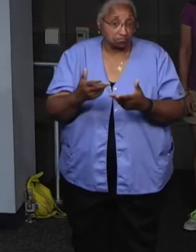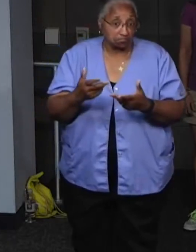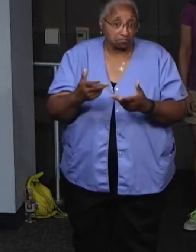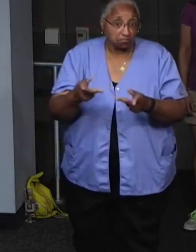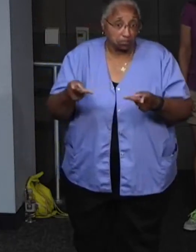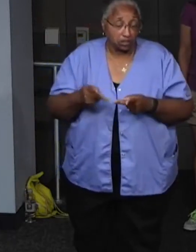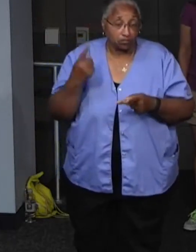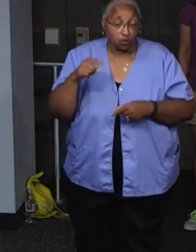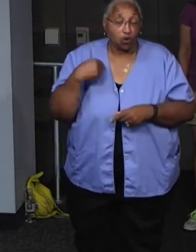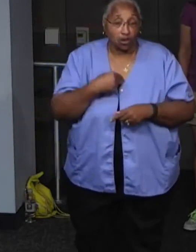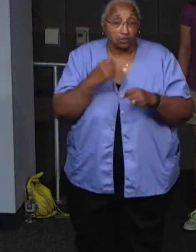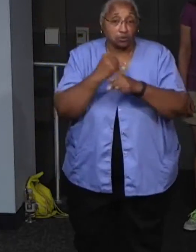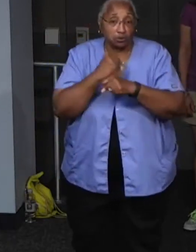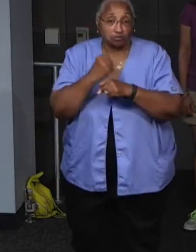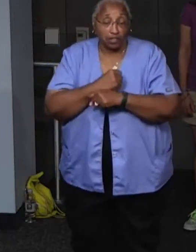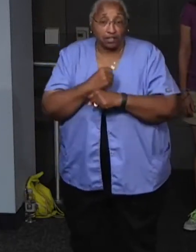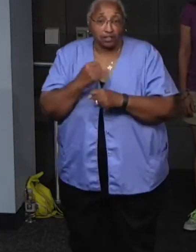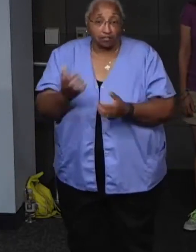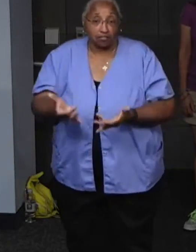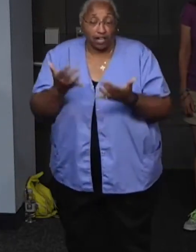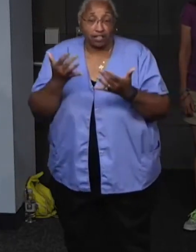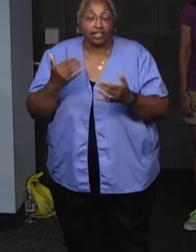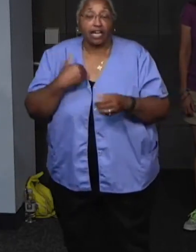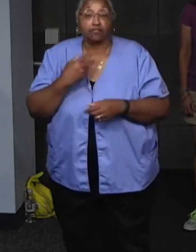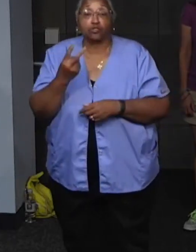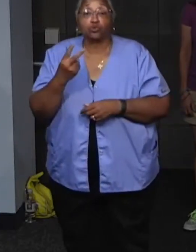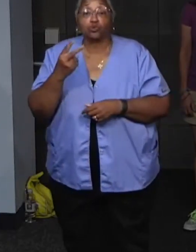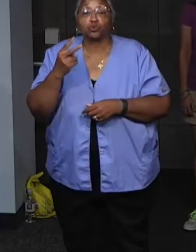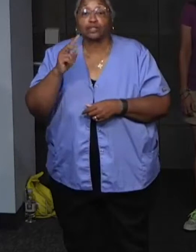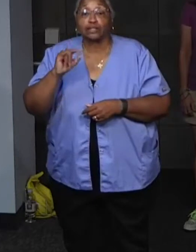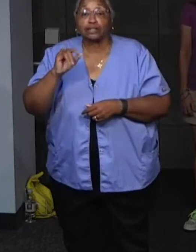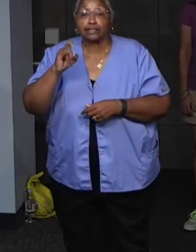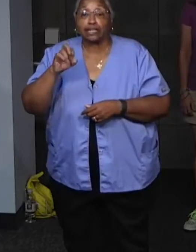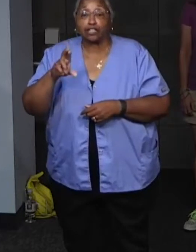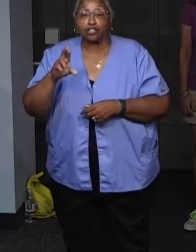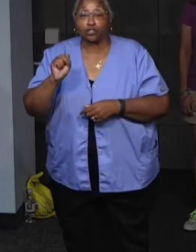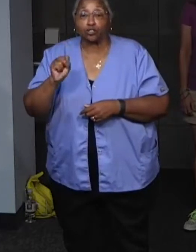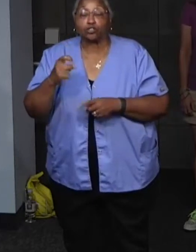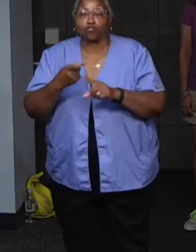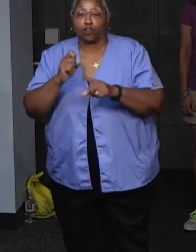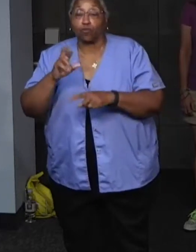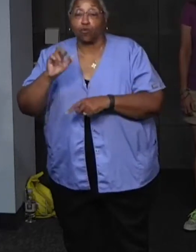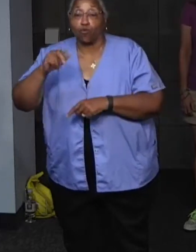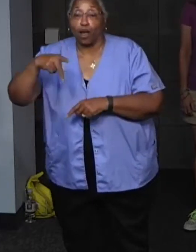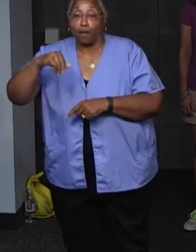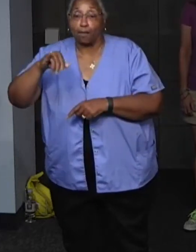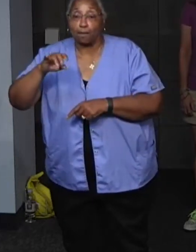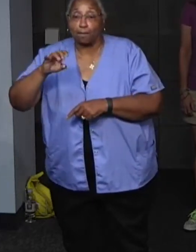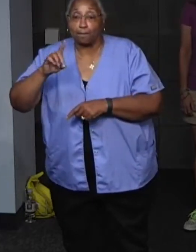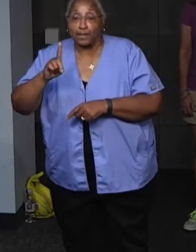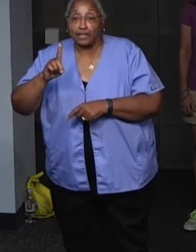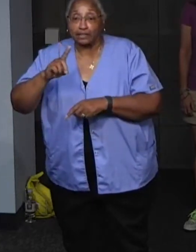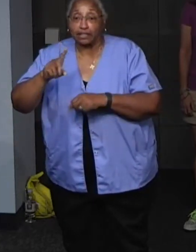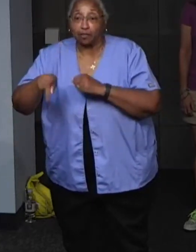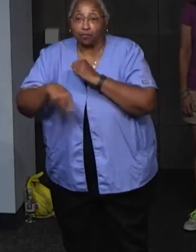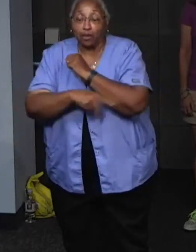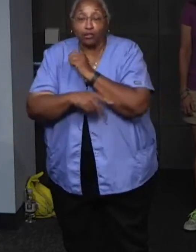enough water to fight fire. We do have 2 tankers here present from Rapides Parish. That's part of the state program to give us the support we